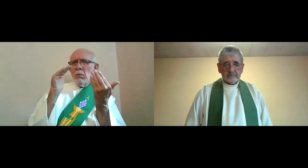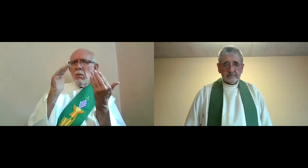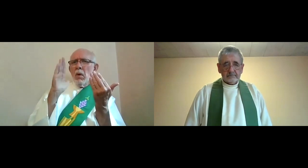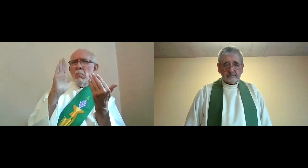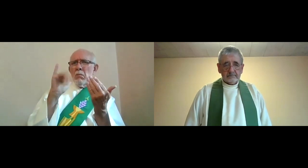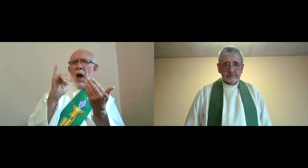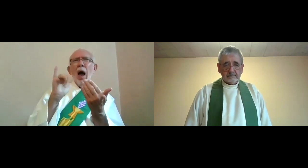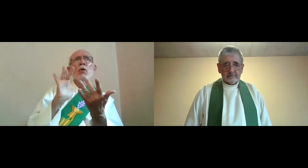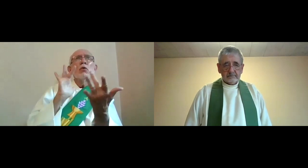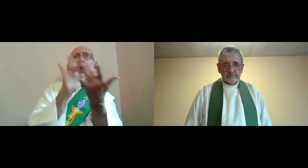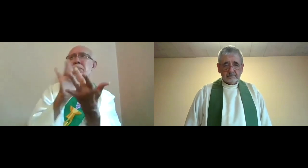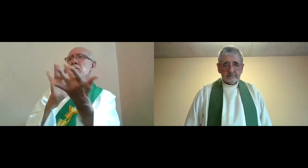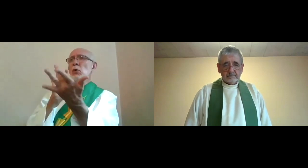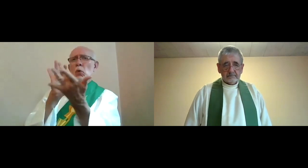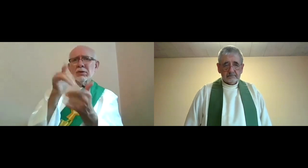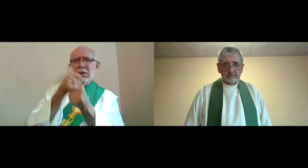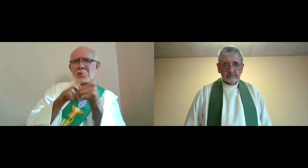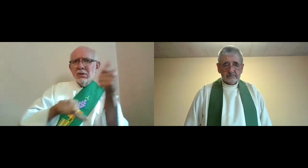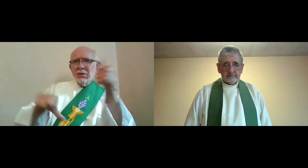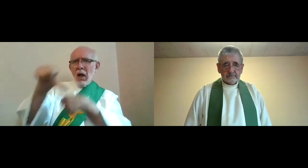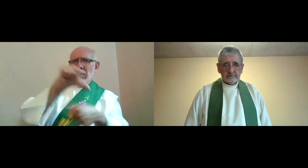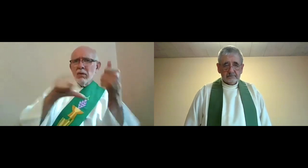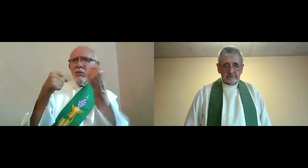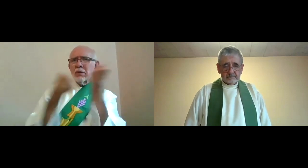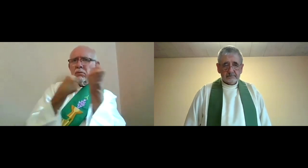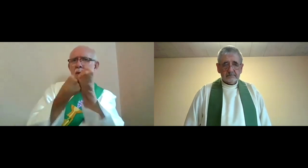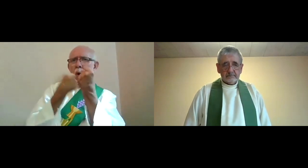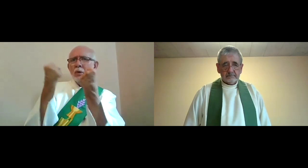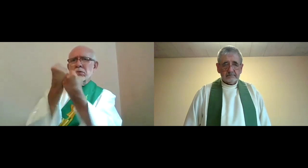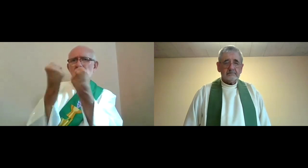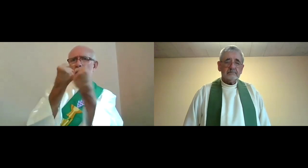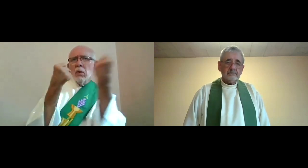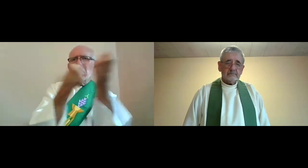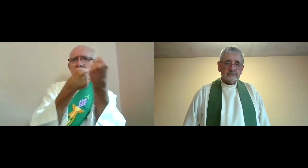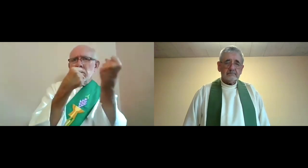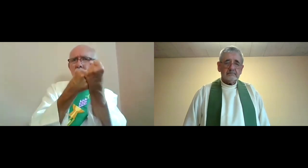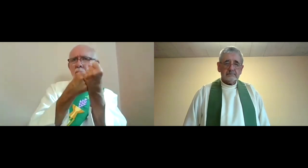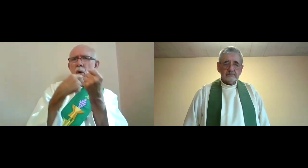hope by reaching out to each other for support.